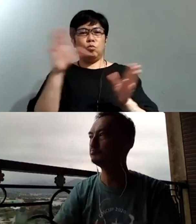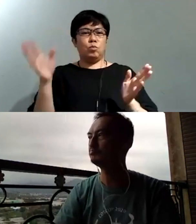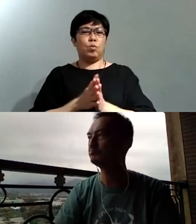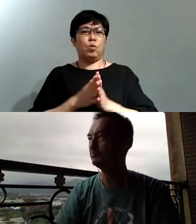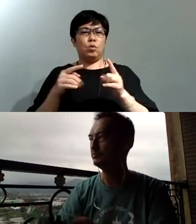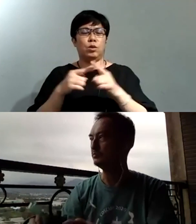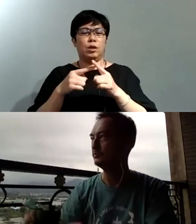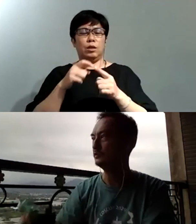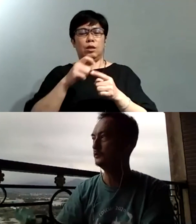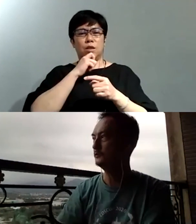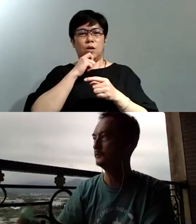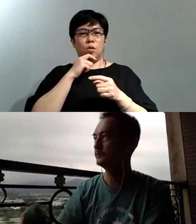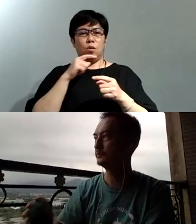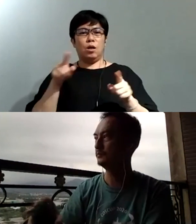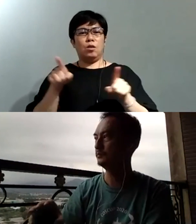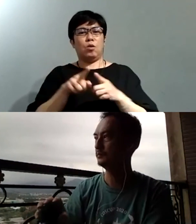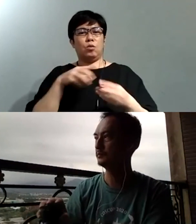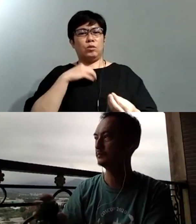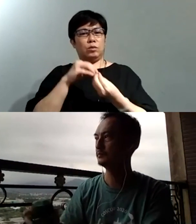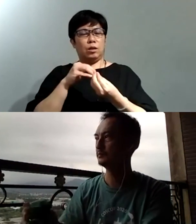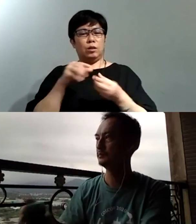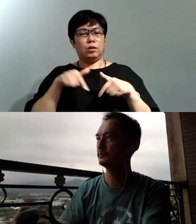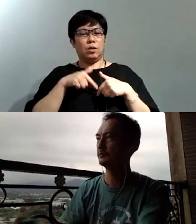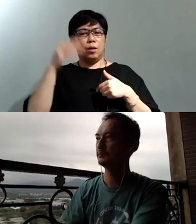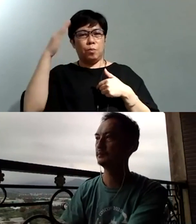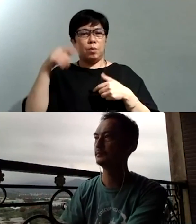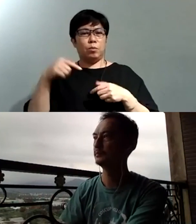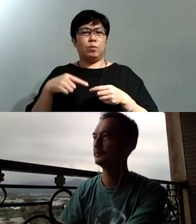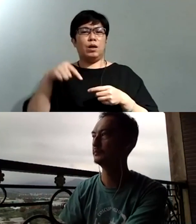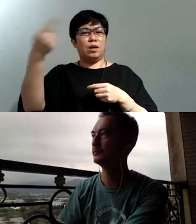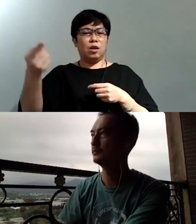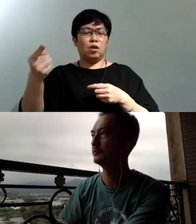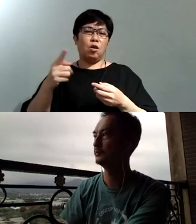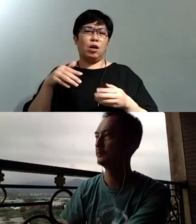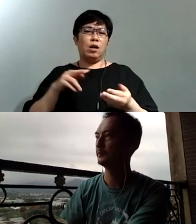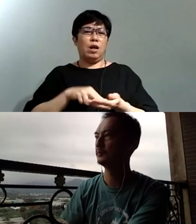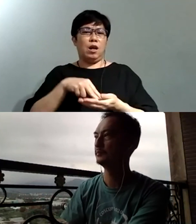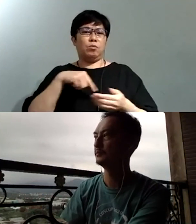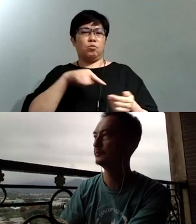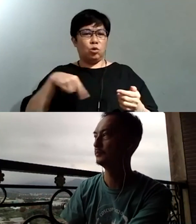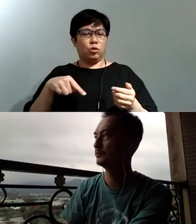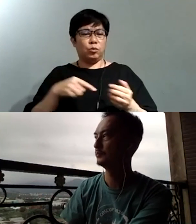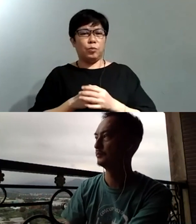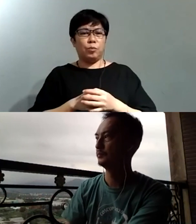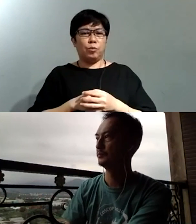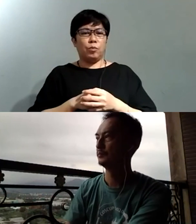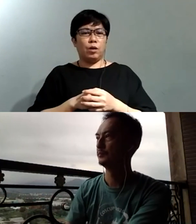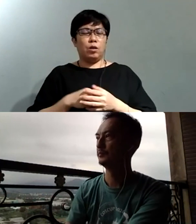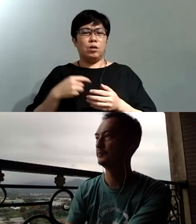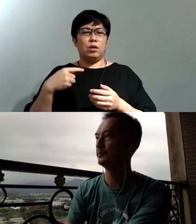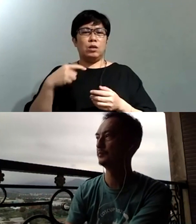other's positions. That is the starting point. And first of all, I think those who are in power had to take the